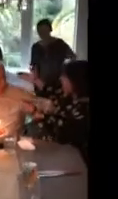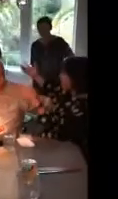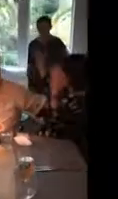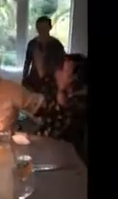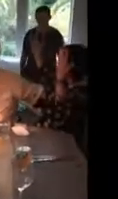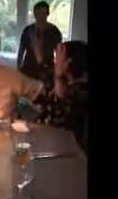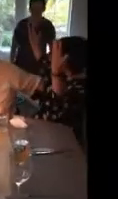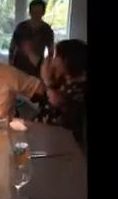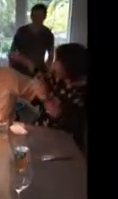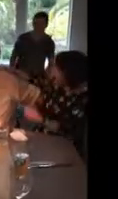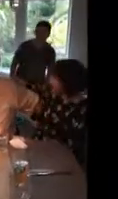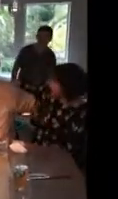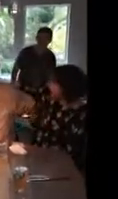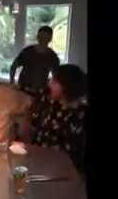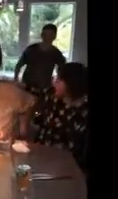to you.